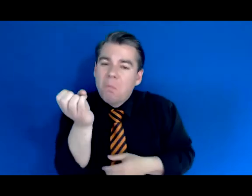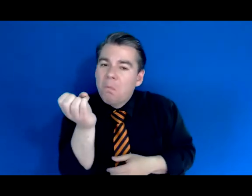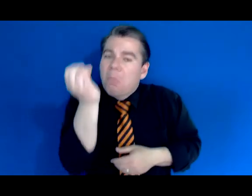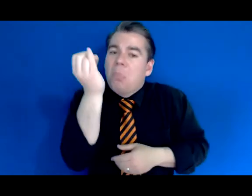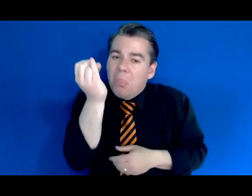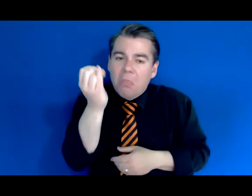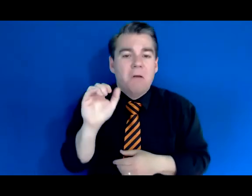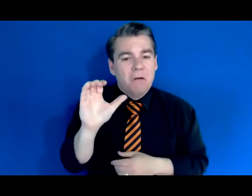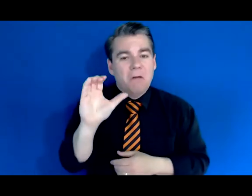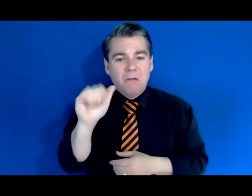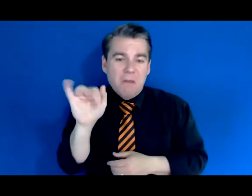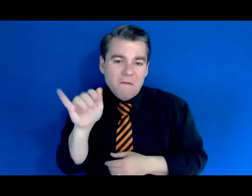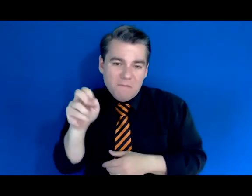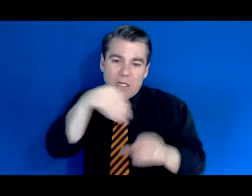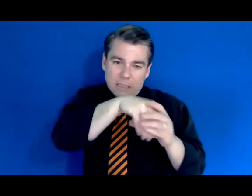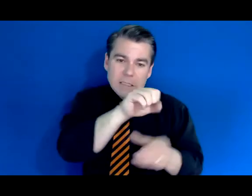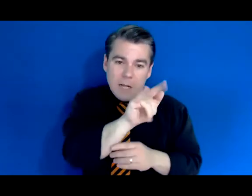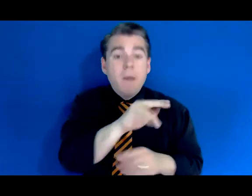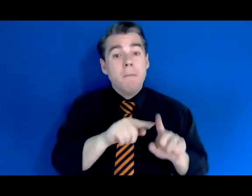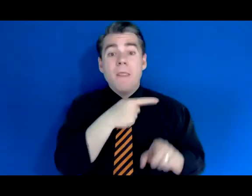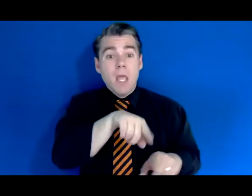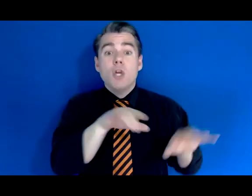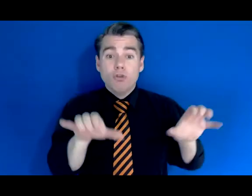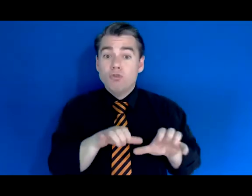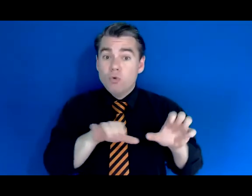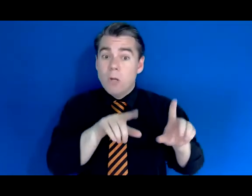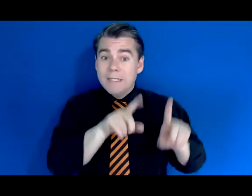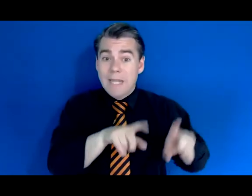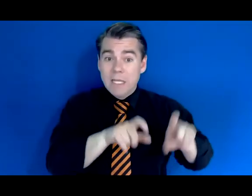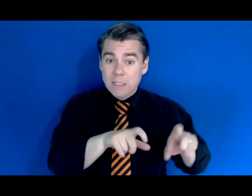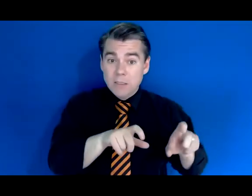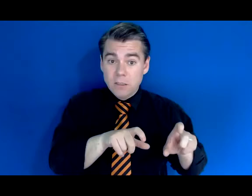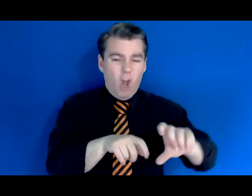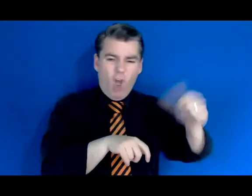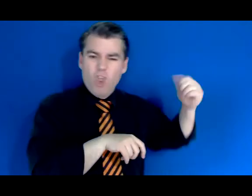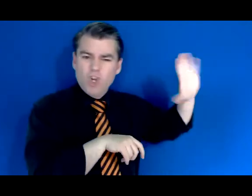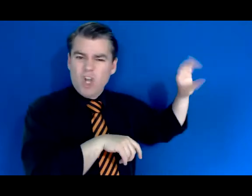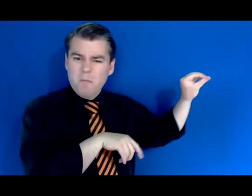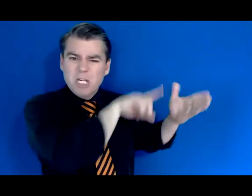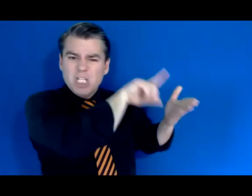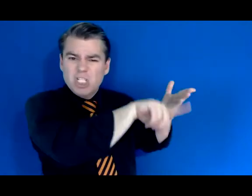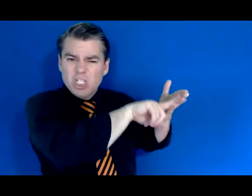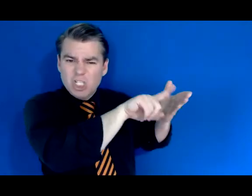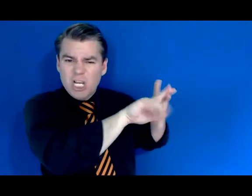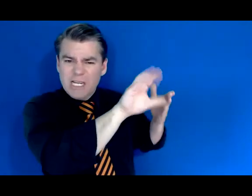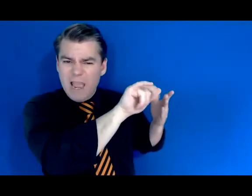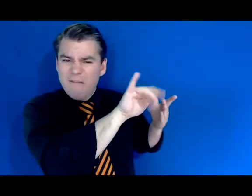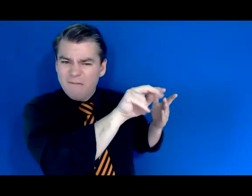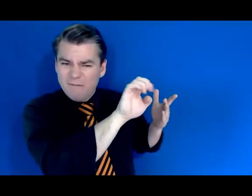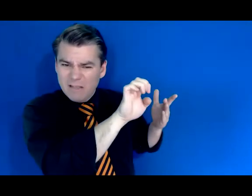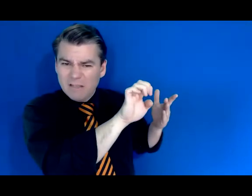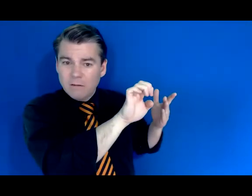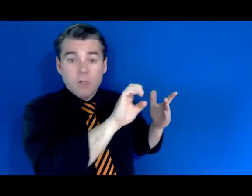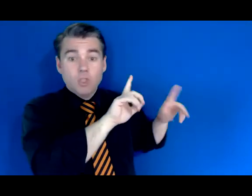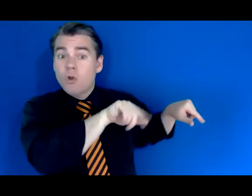However, they do testing on Slim for the caffeine amounts using a third-party independent lab, and so far,